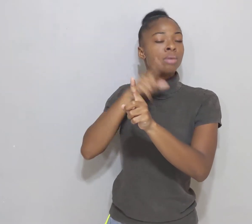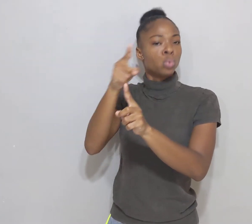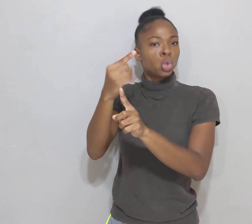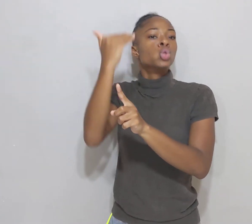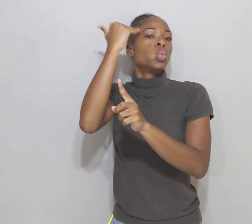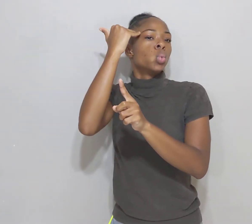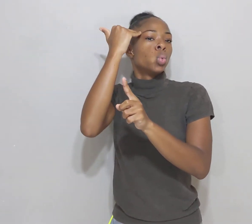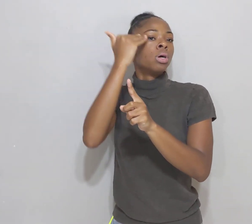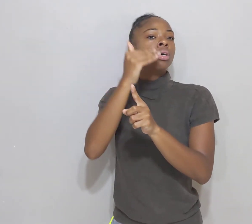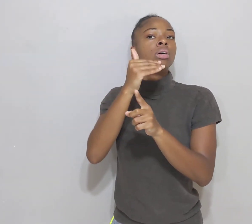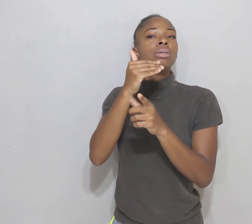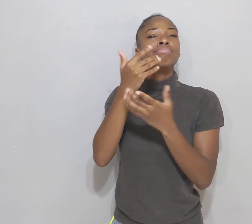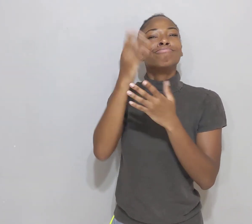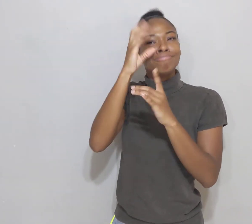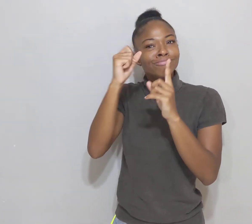And that deaf man,